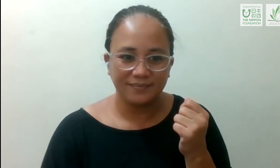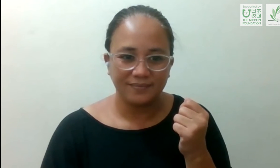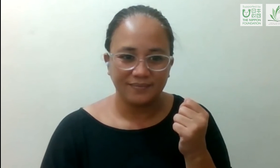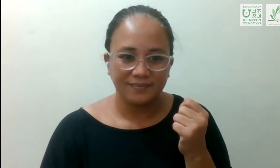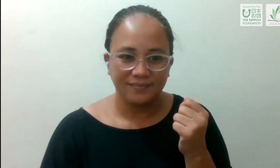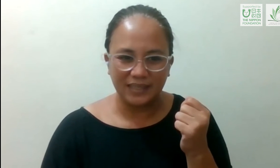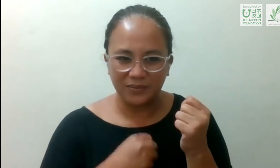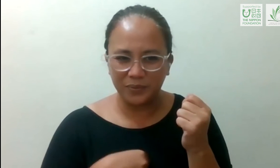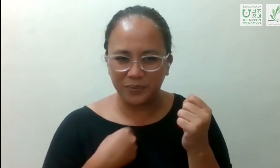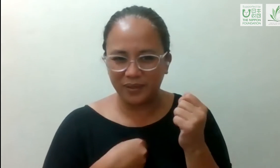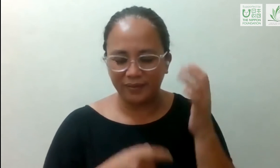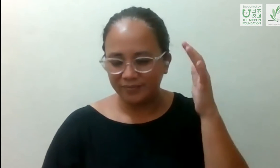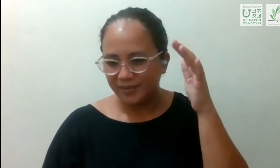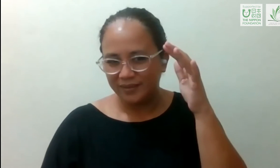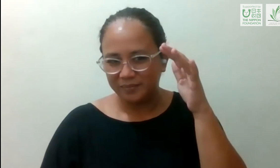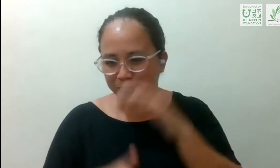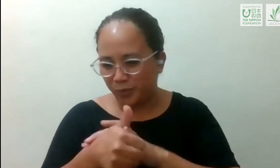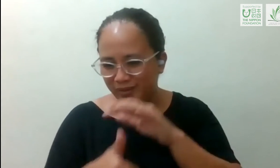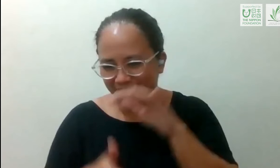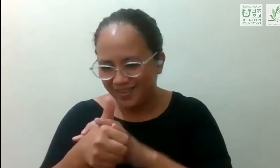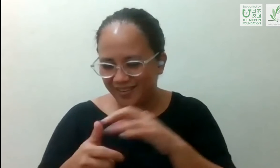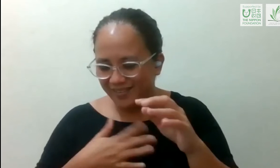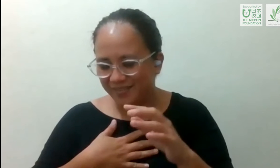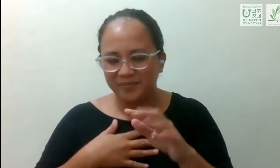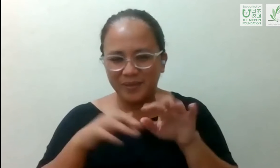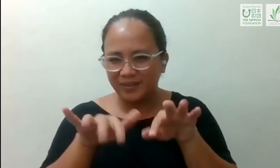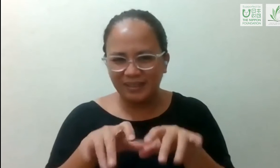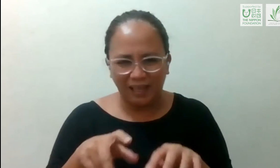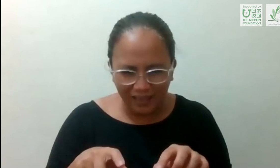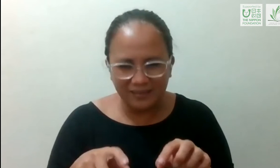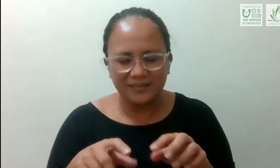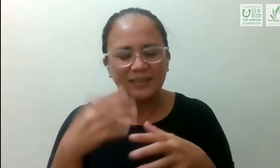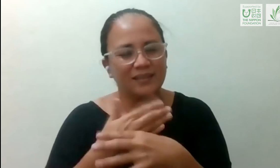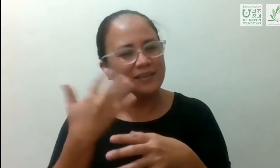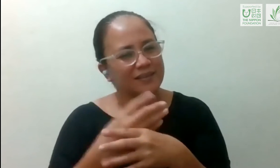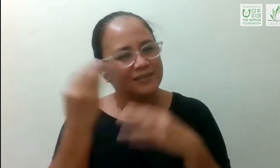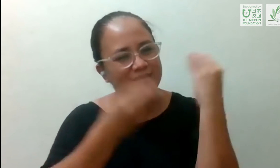sorry, I just had something flash up on my computer and confused me.